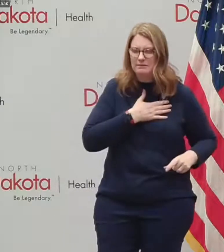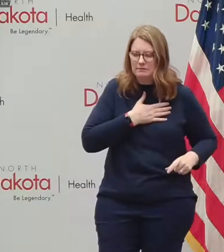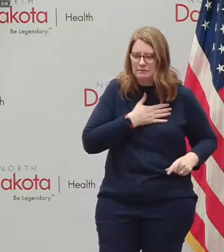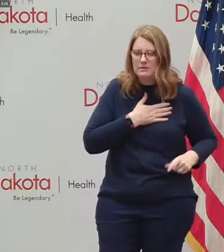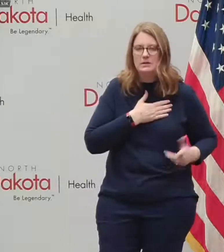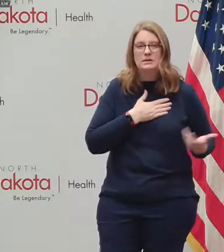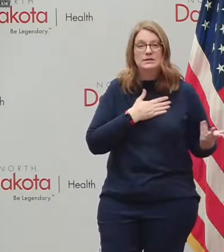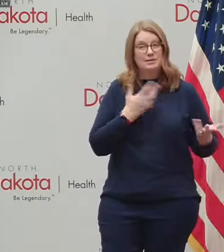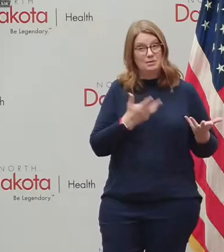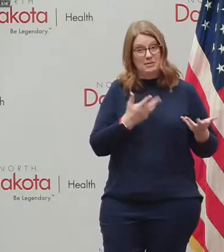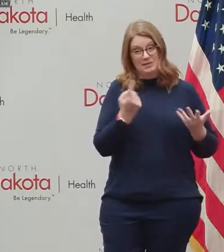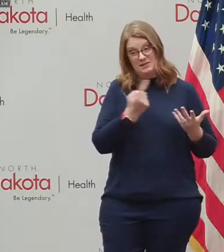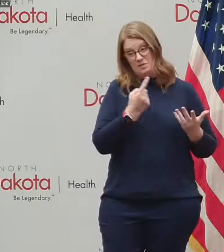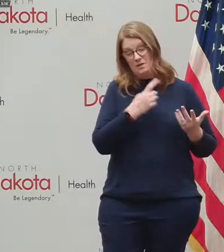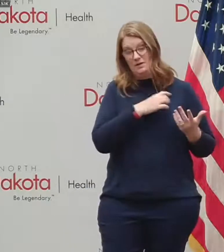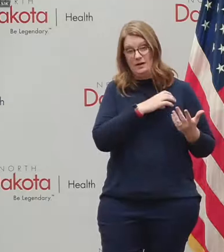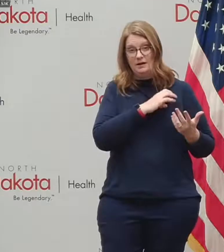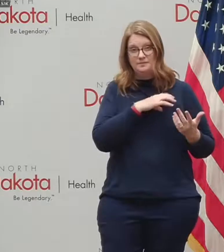grieving because of the loss of